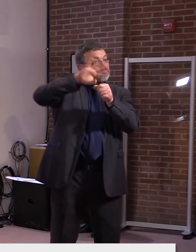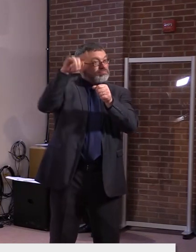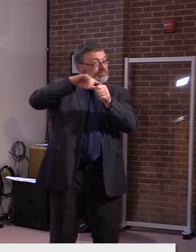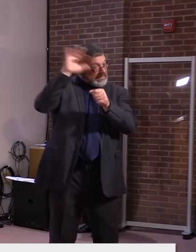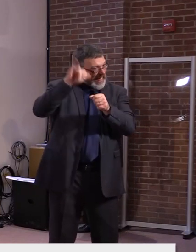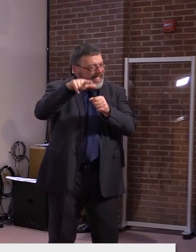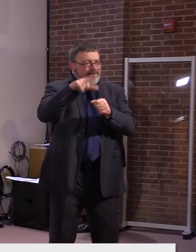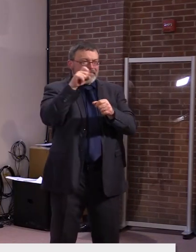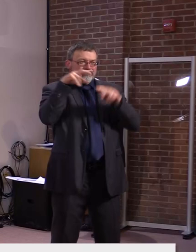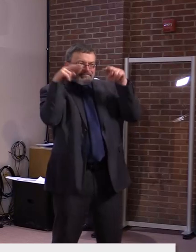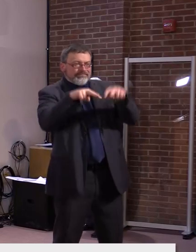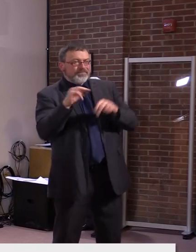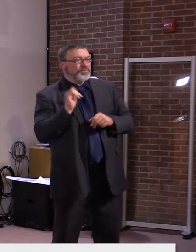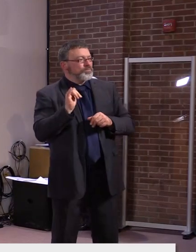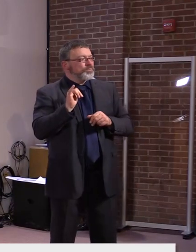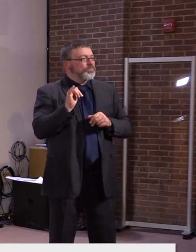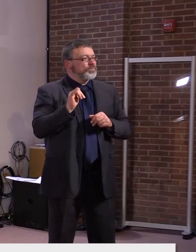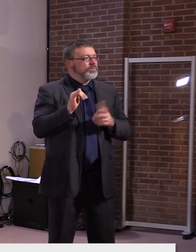this.